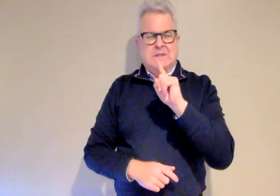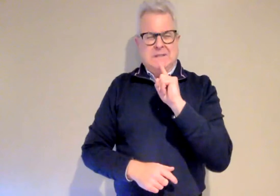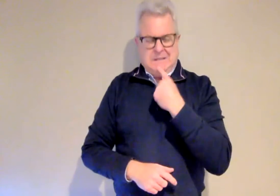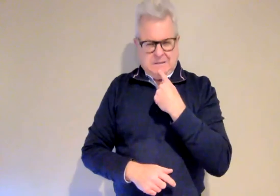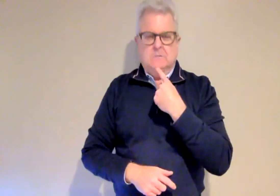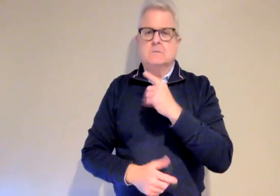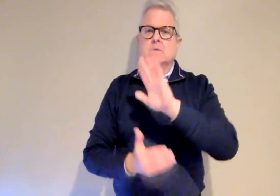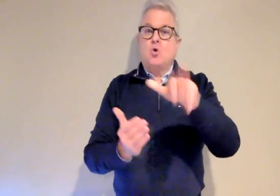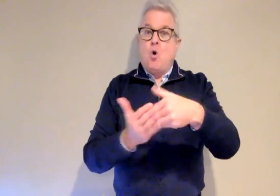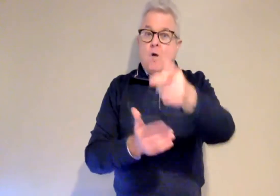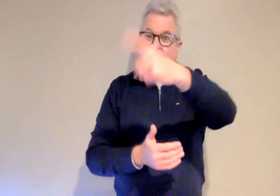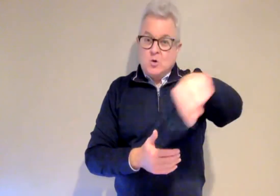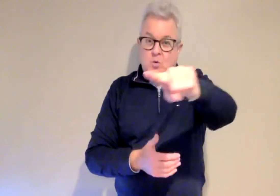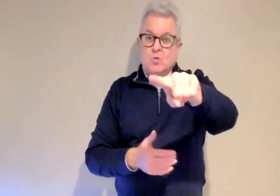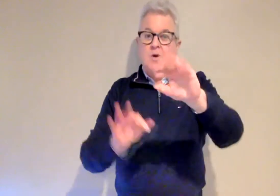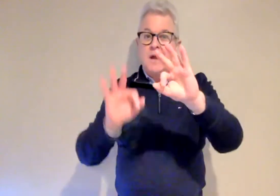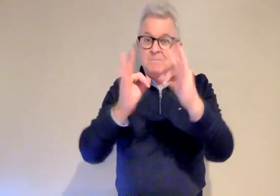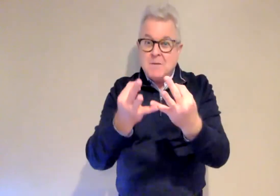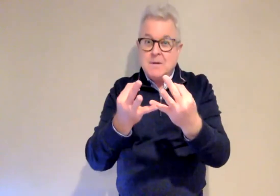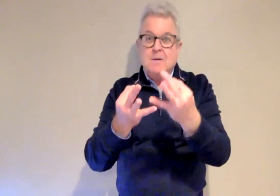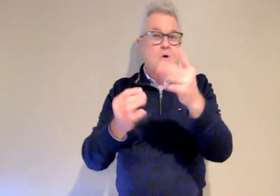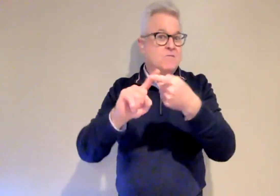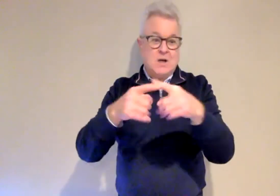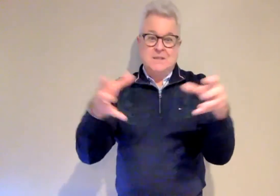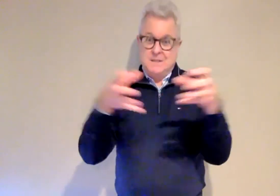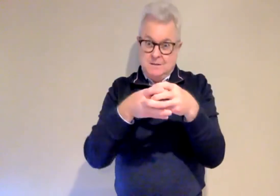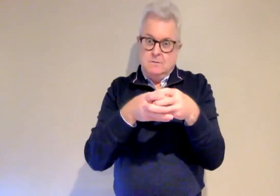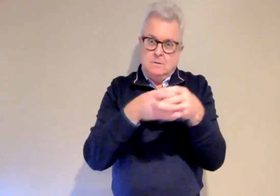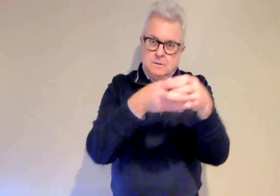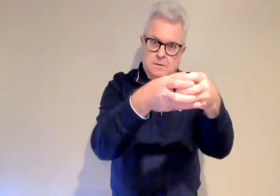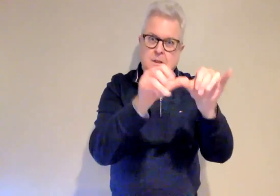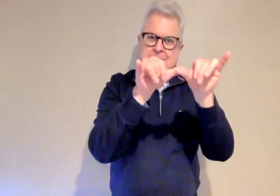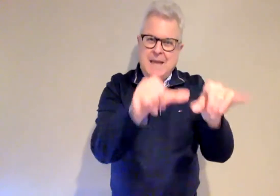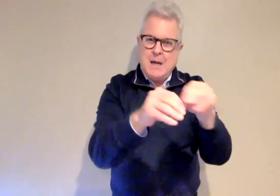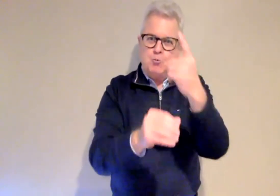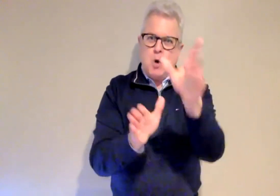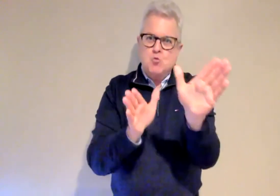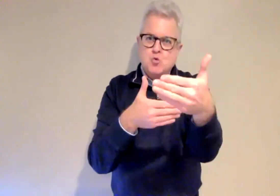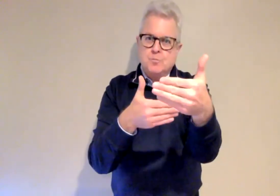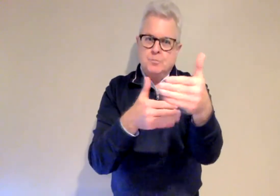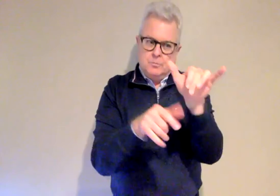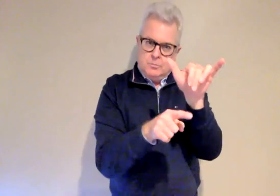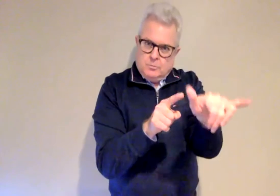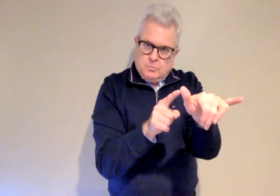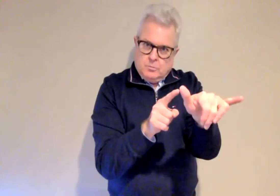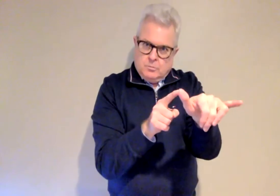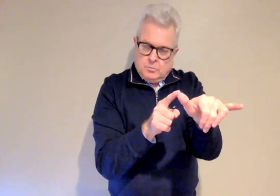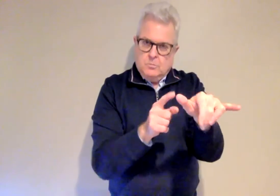thermostats can be lowered in the other rooms to conserve energy. So if everyone stays and remains in